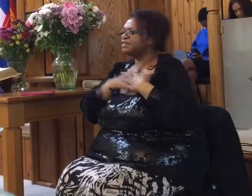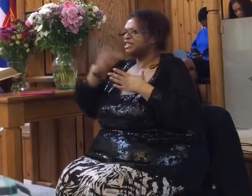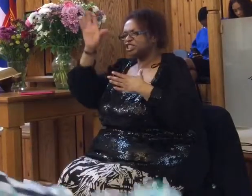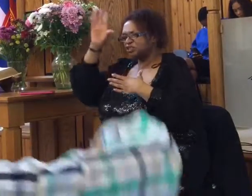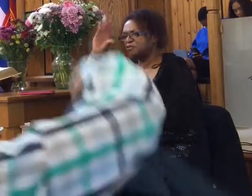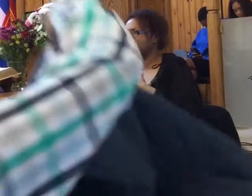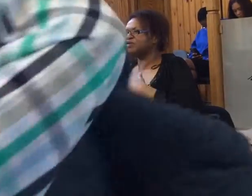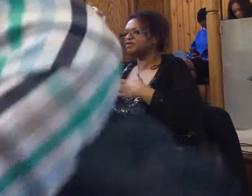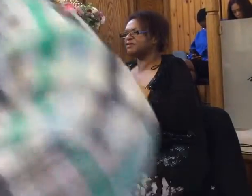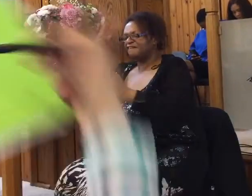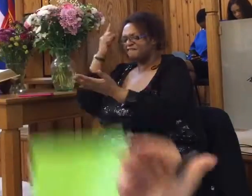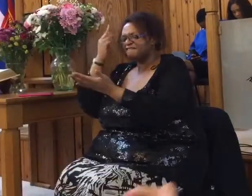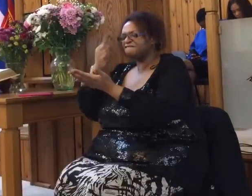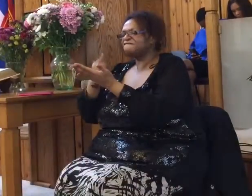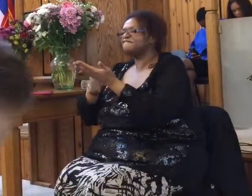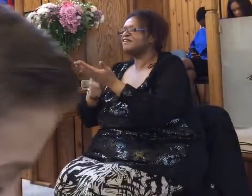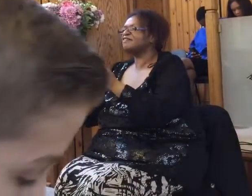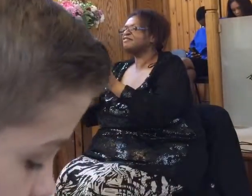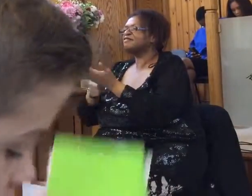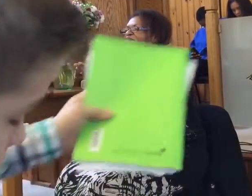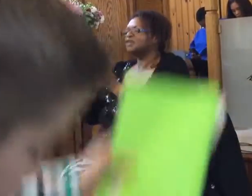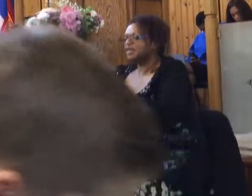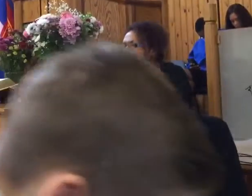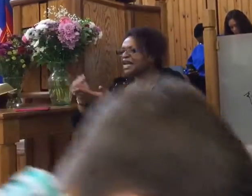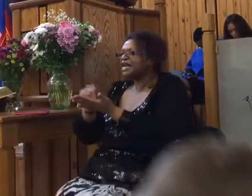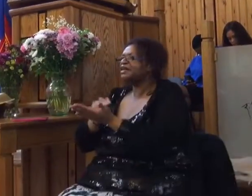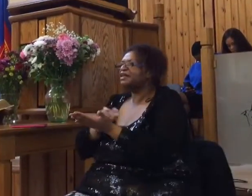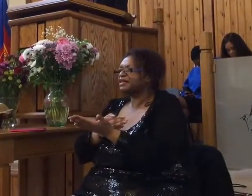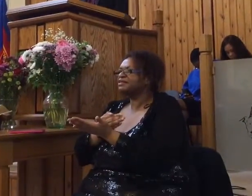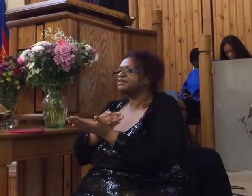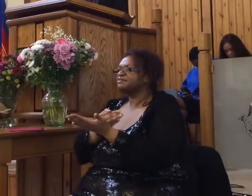spirit, in faith, in purity.